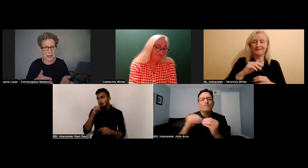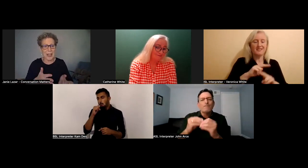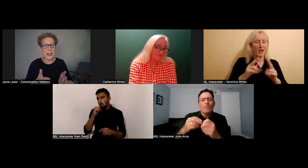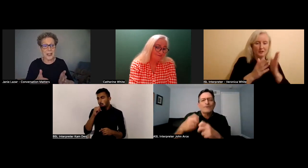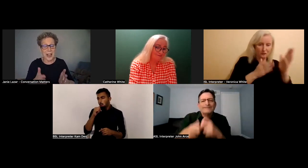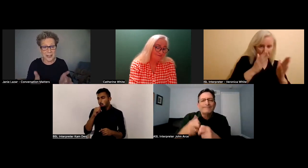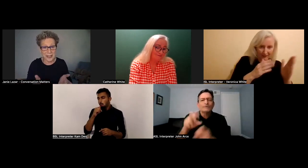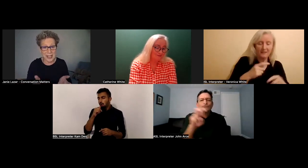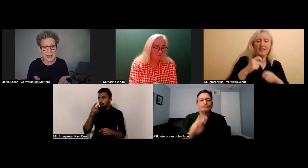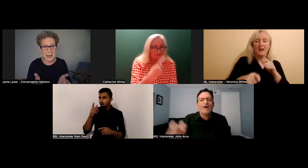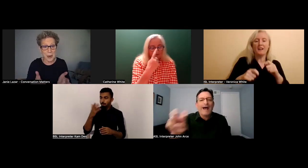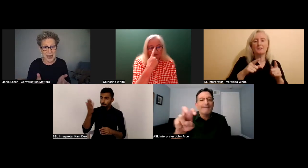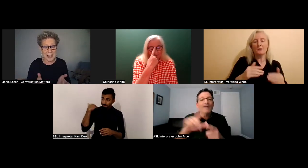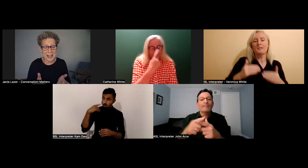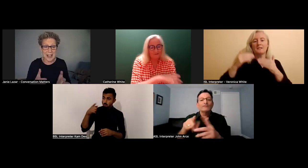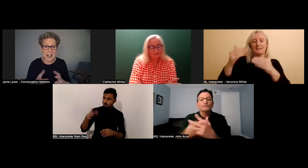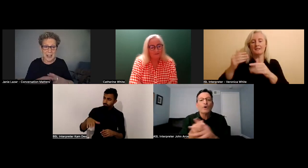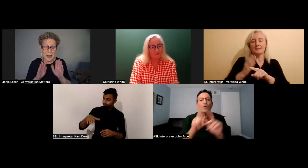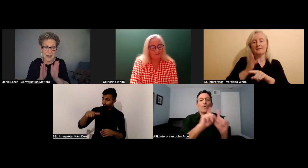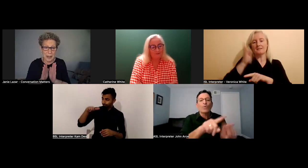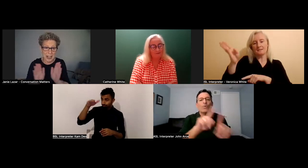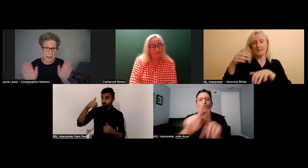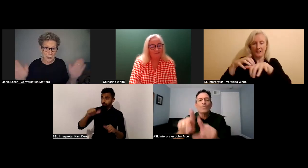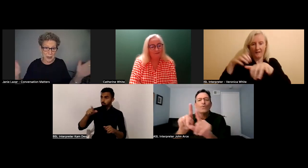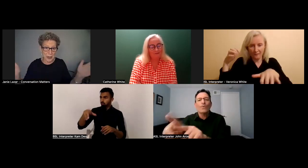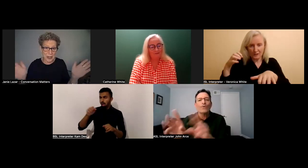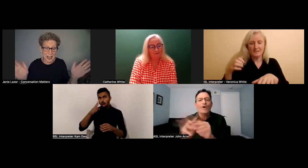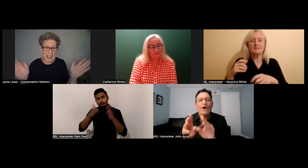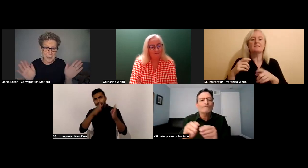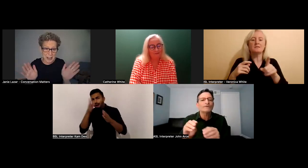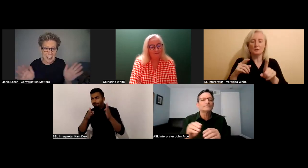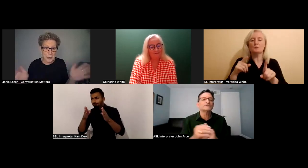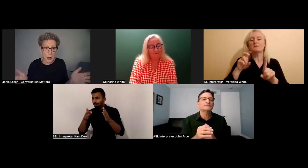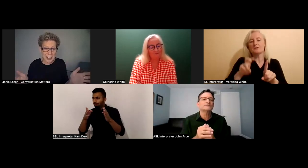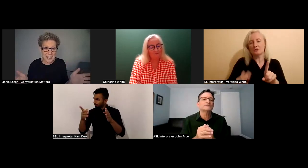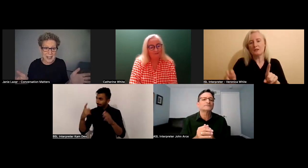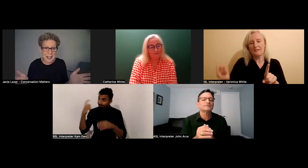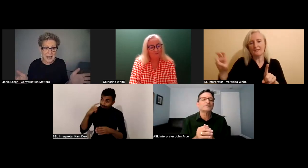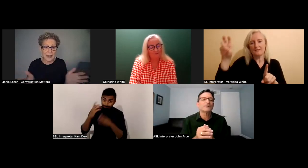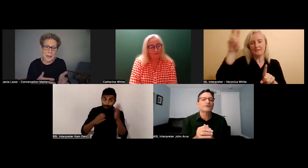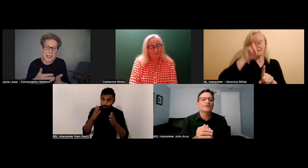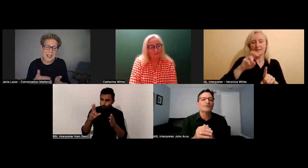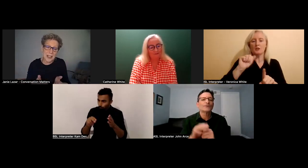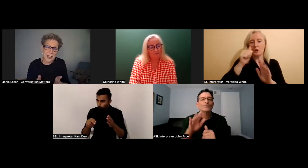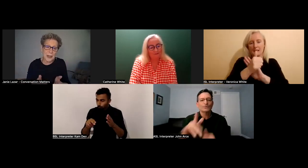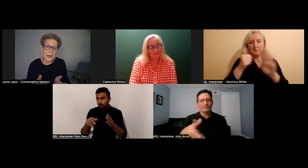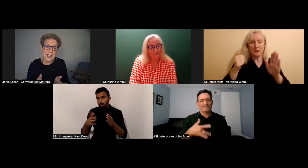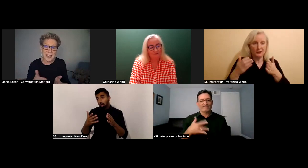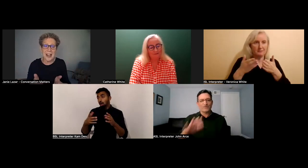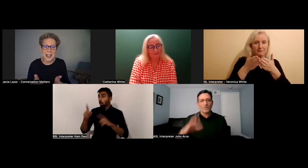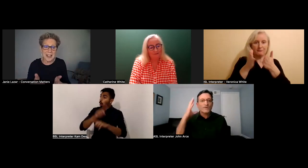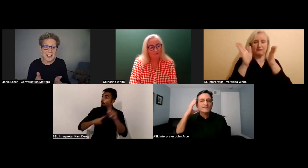to go to other things where, you know, if you like, your experience widened, your ability